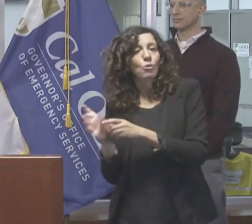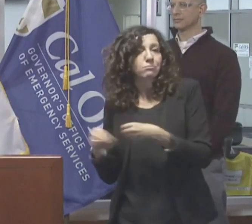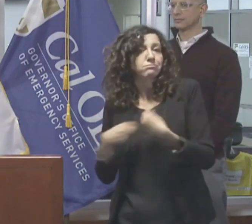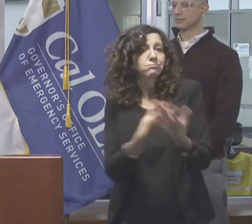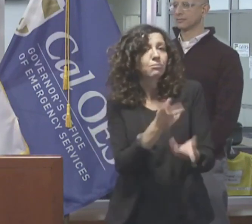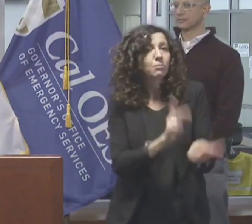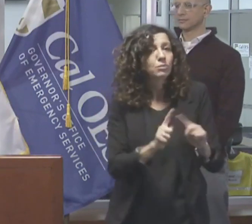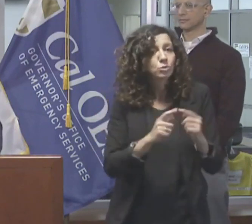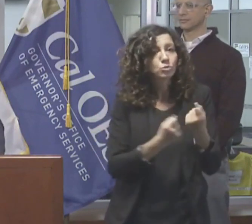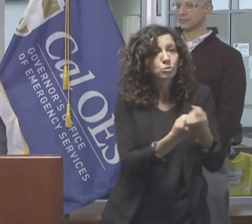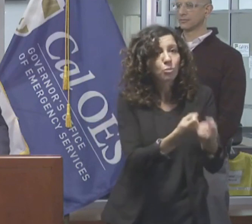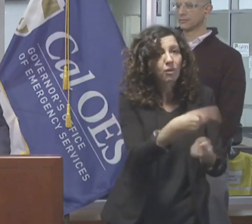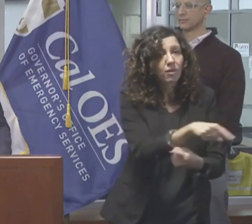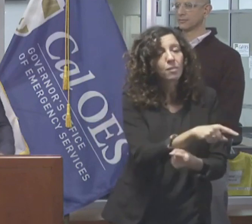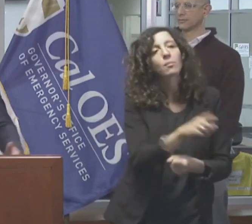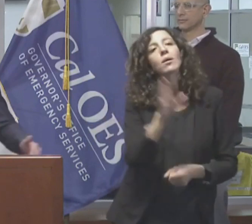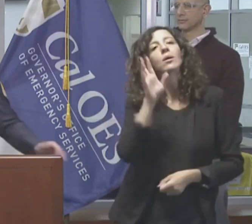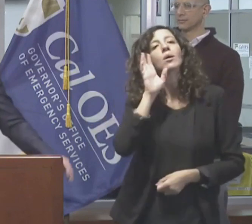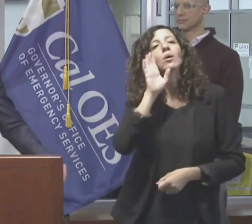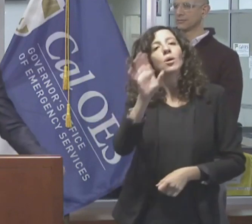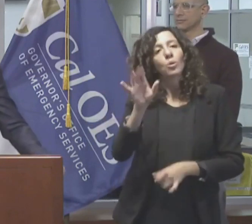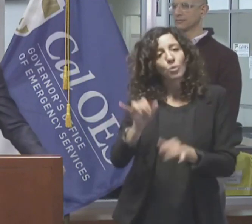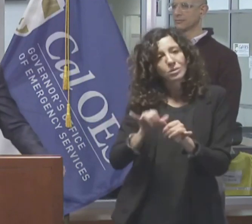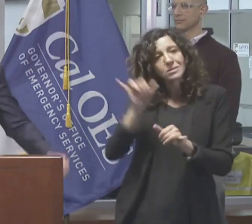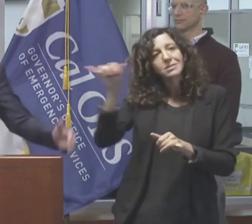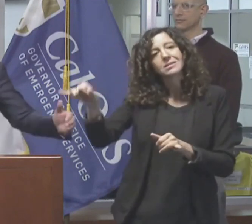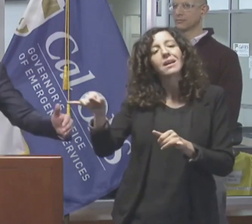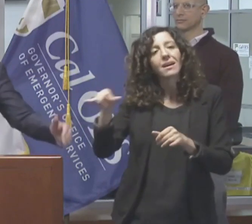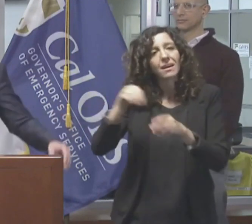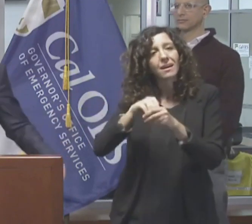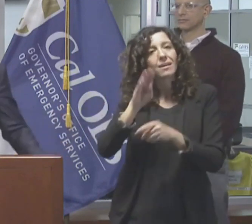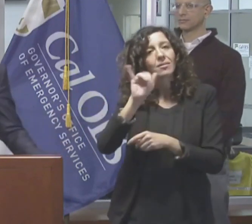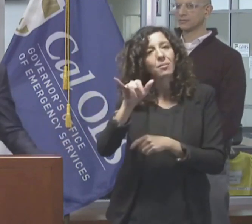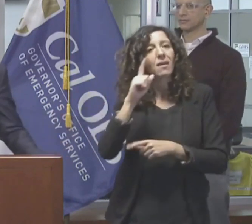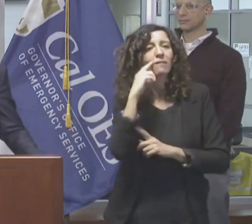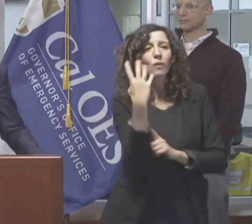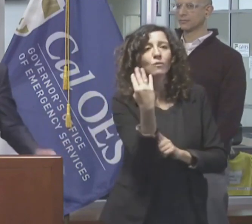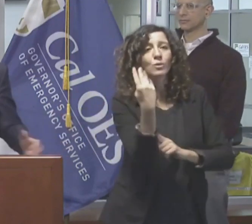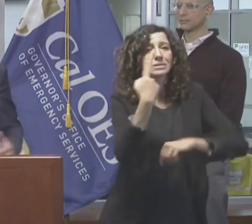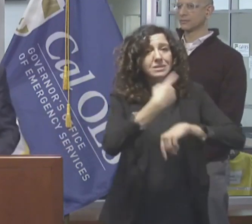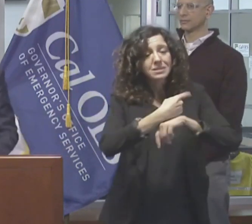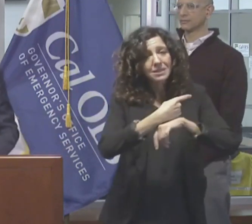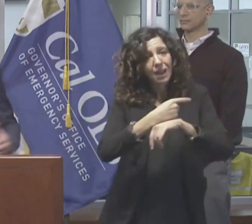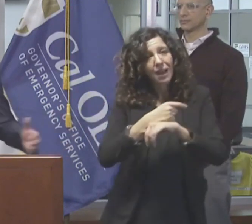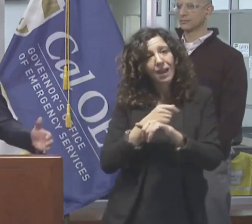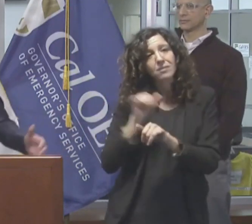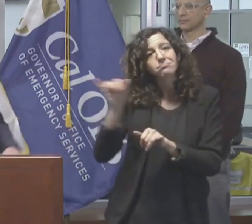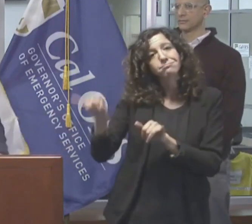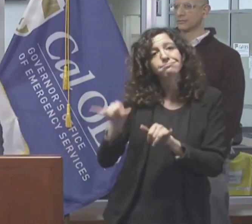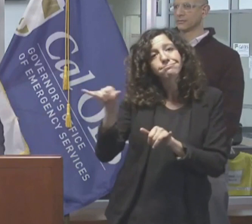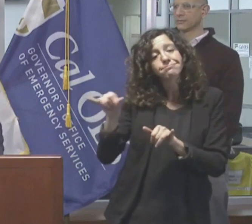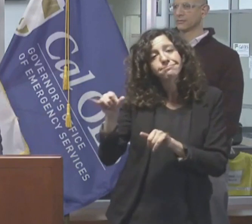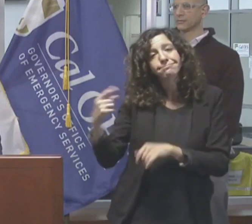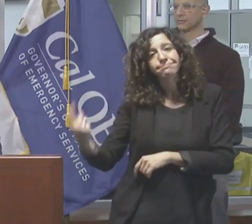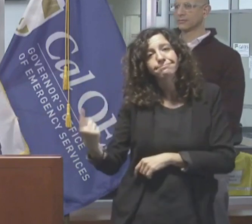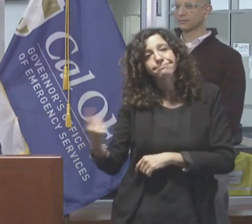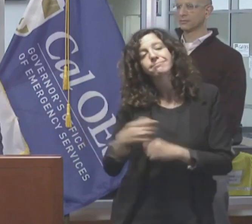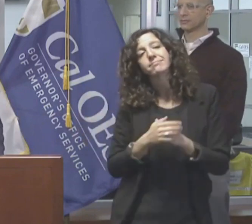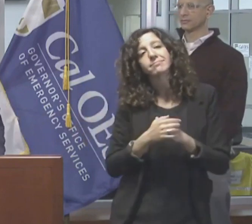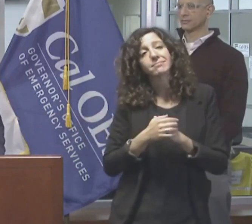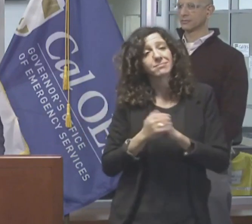will be anchored in the bay in an appropriate site for the 14-day quarantine. All the others will have